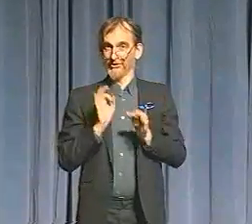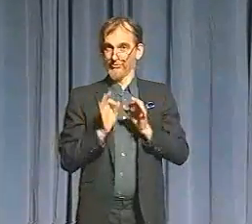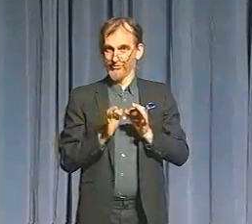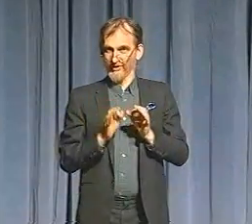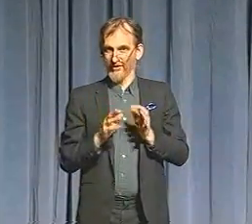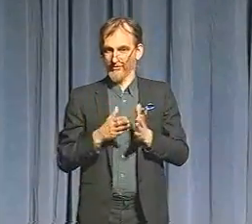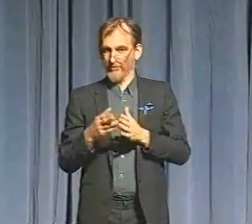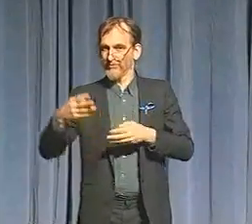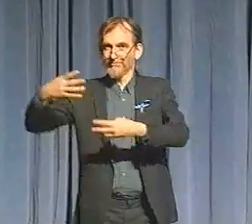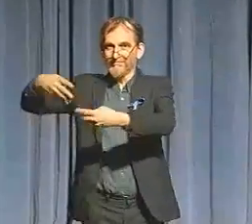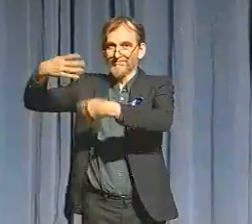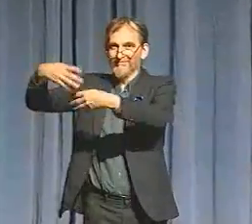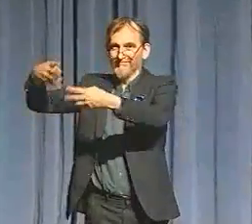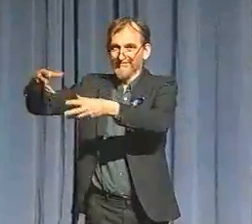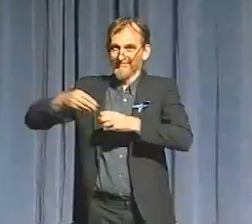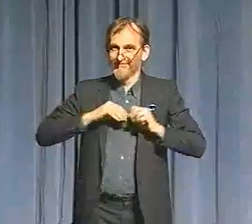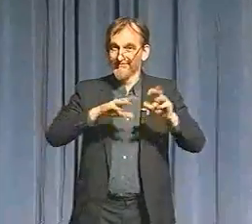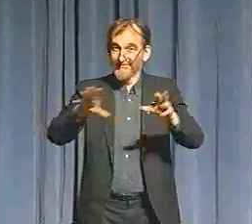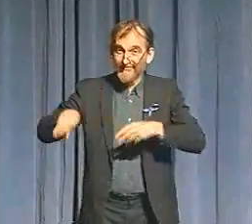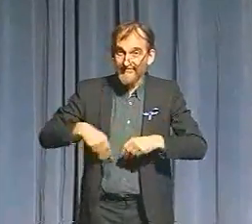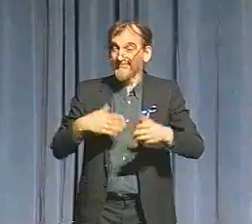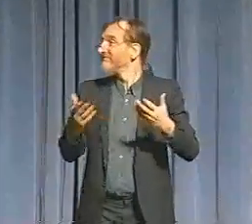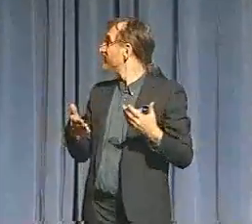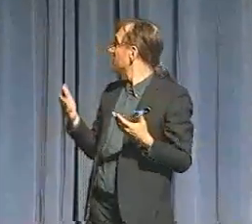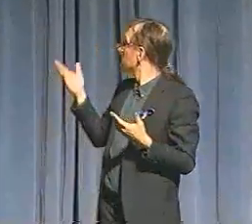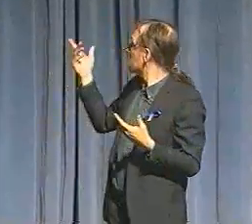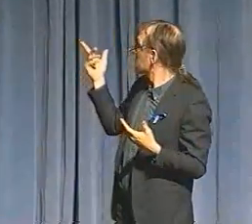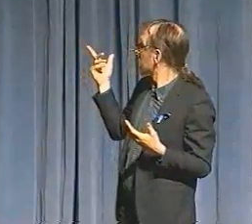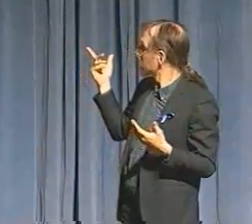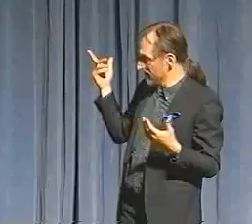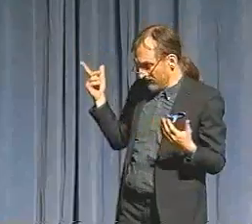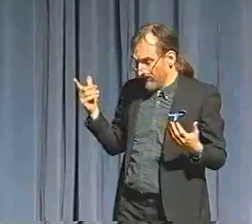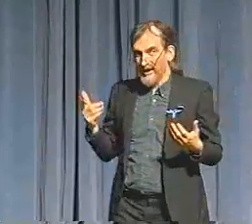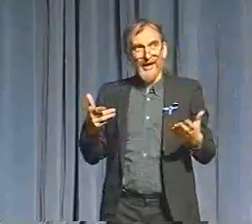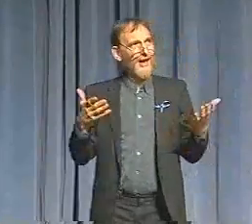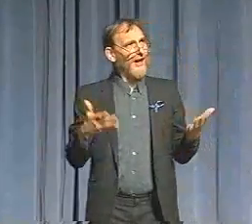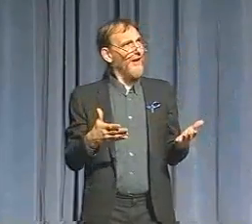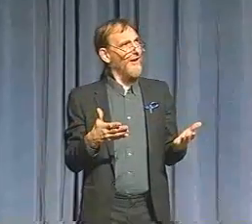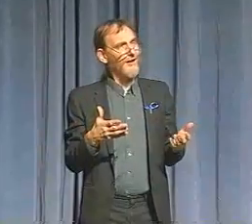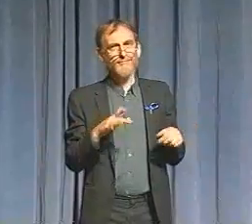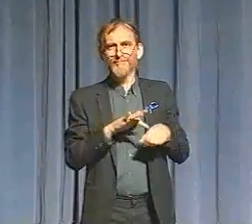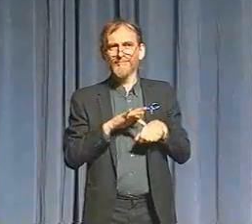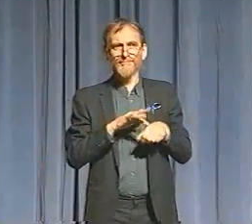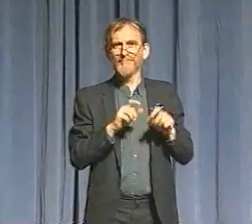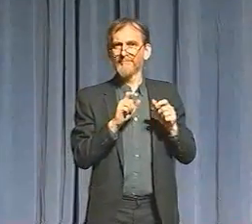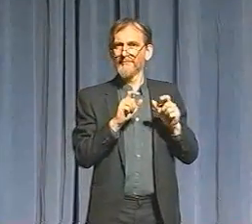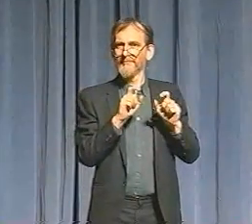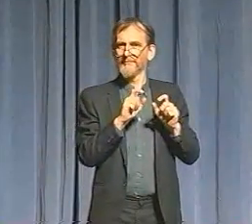talking about deaf people interacting and spreading their own information.